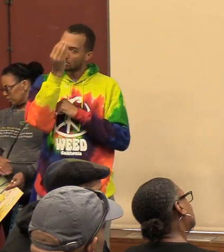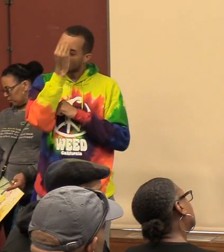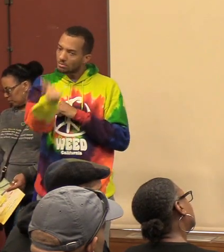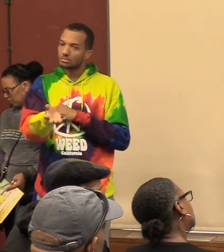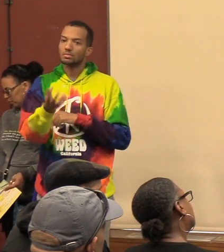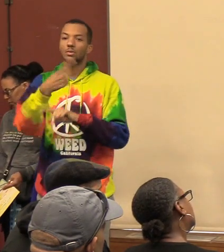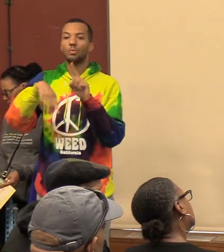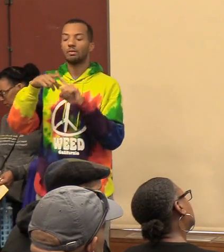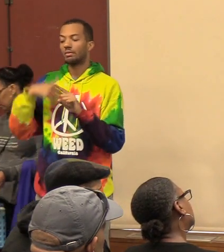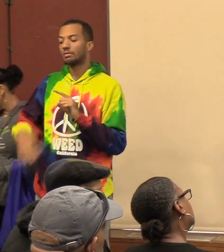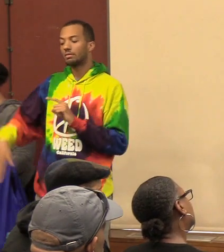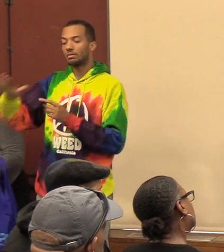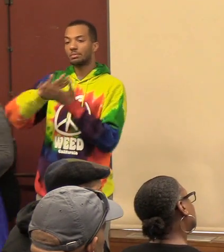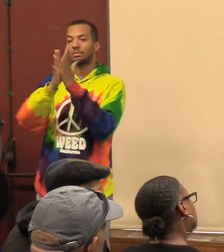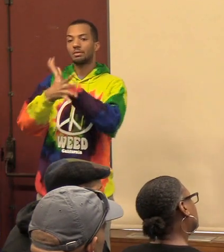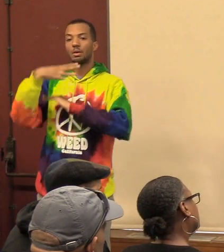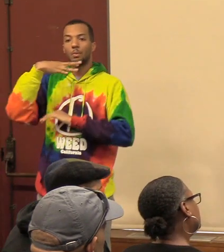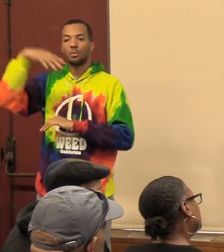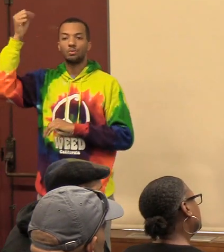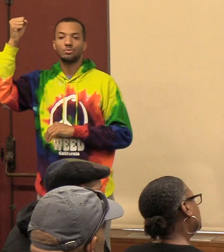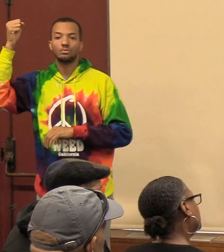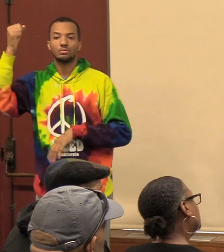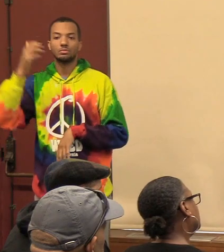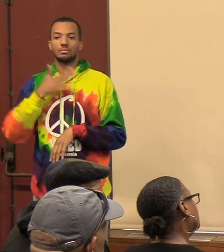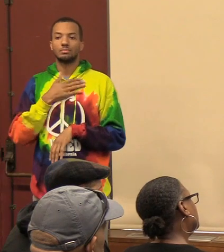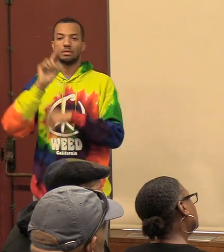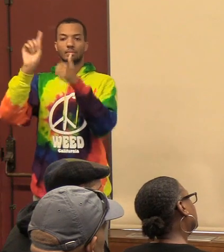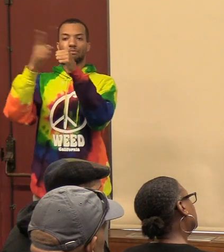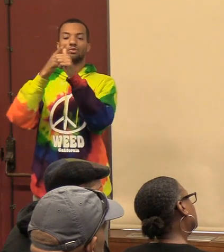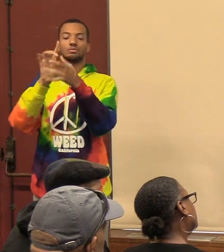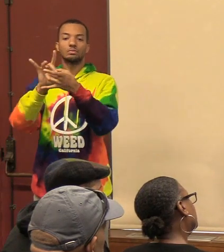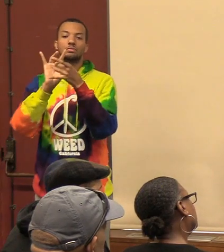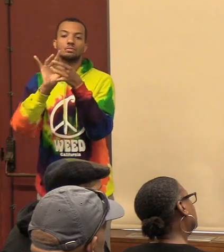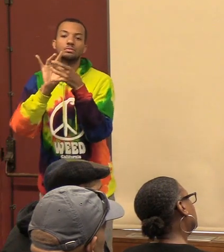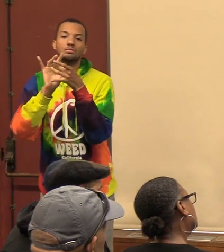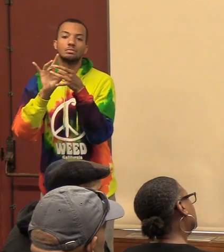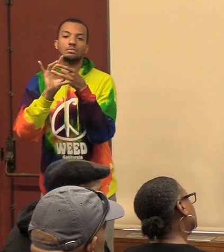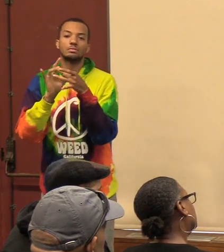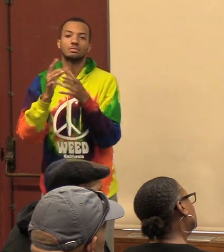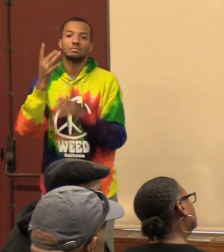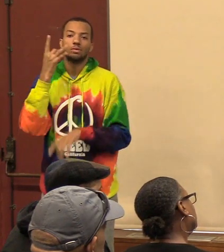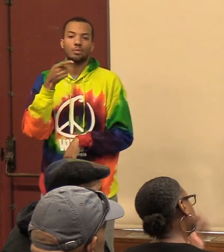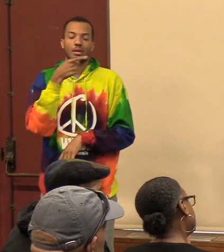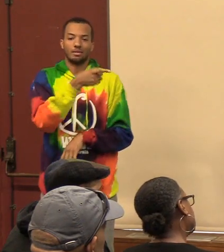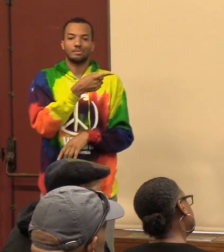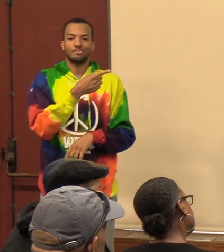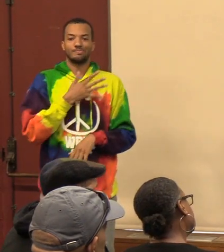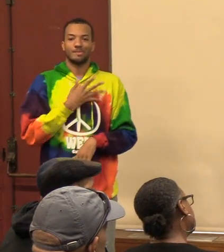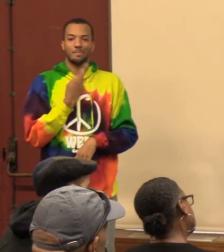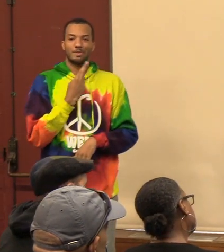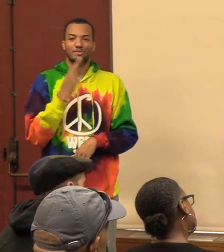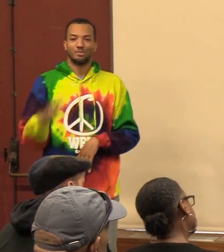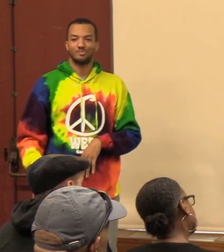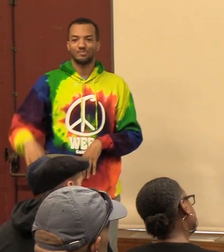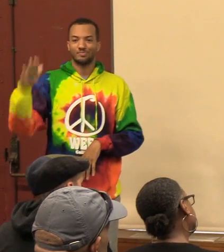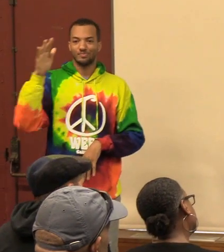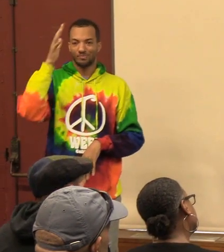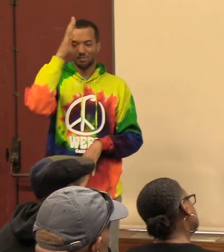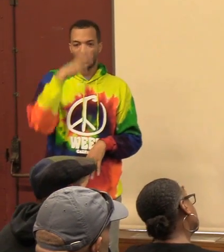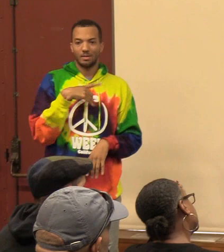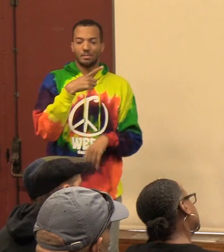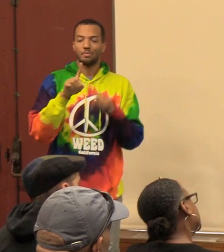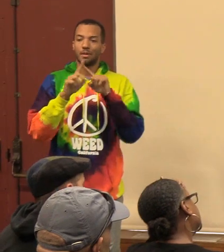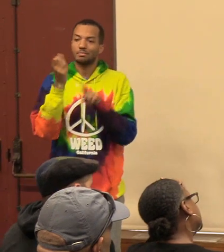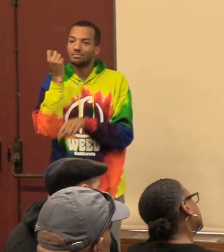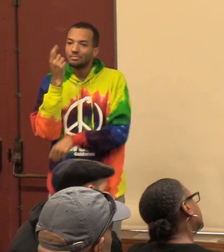to grow older, I got into my first relationship because he was a childhood friend. He was addicted to